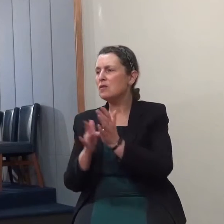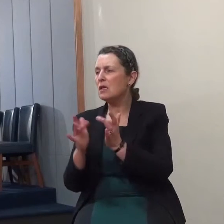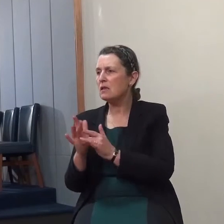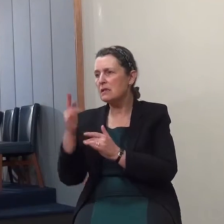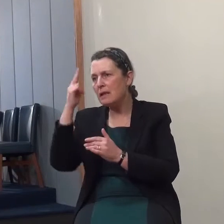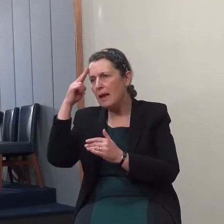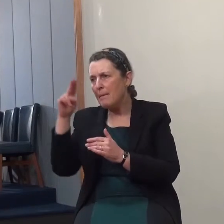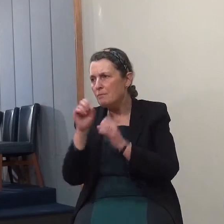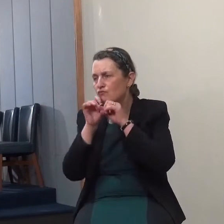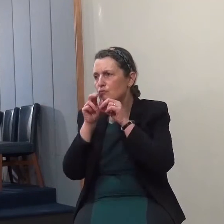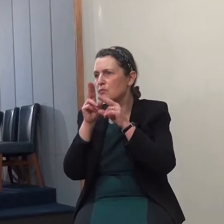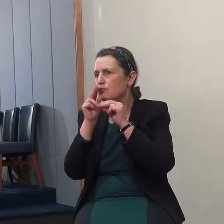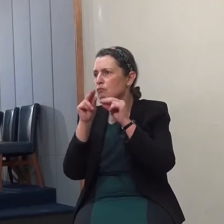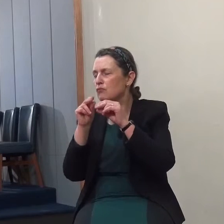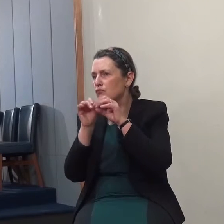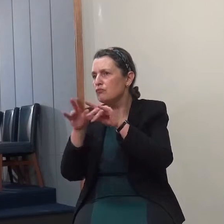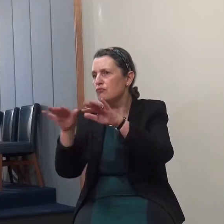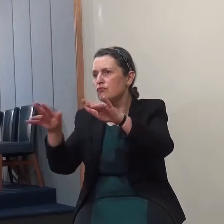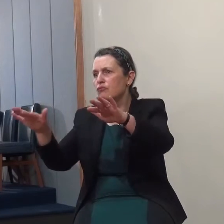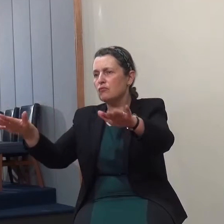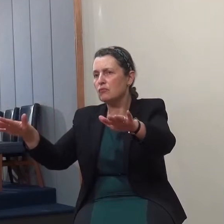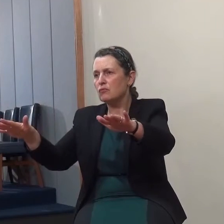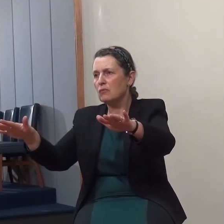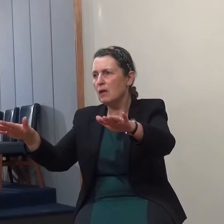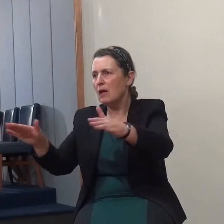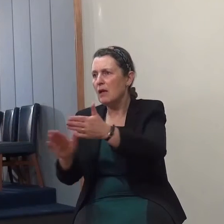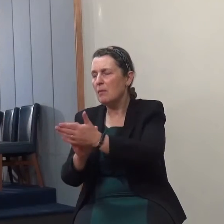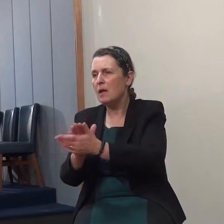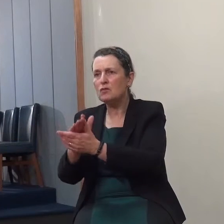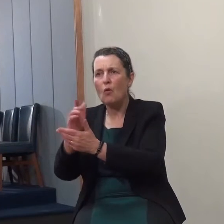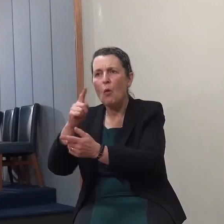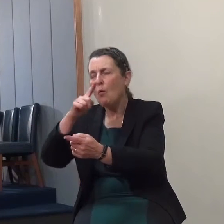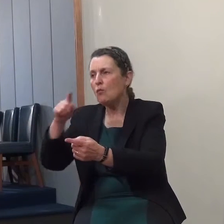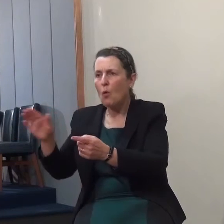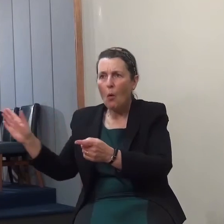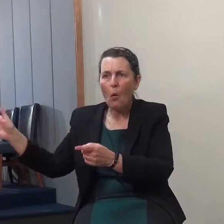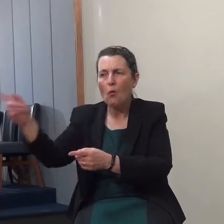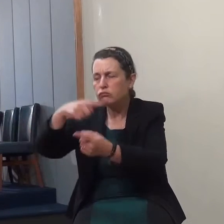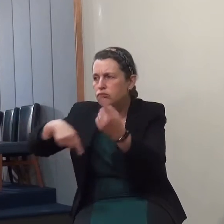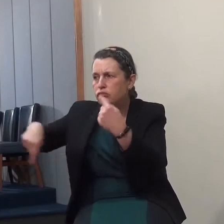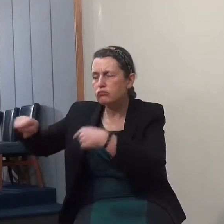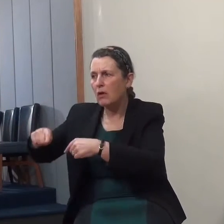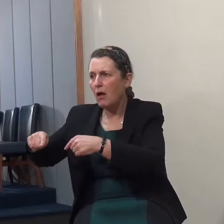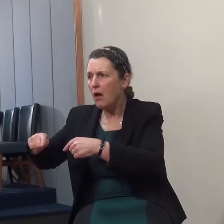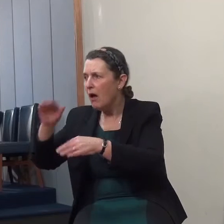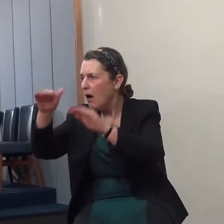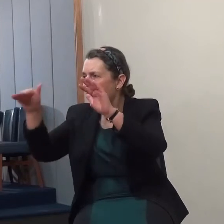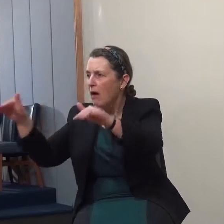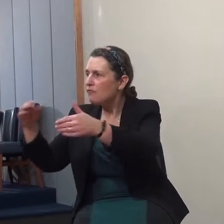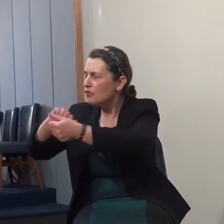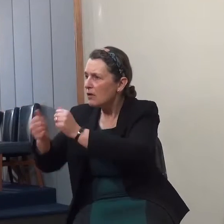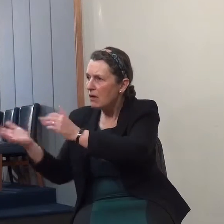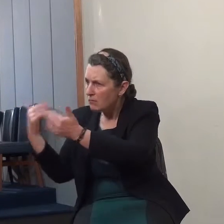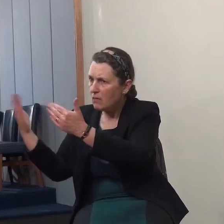all sick people that were taken with divers diseases and torments, and those which were possessed with devils, and those which